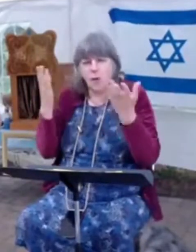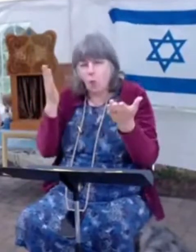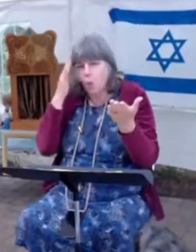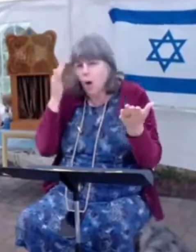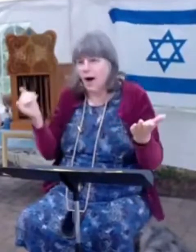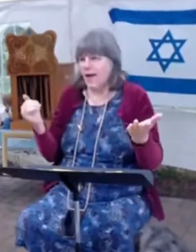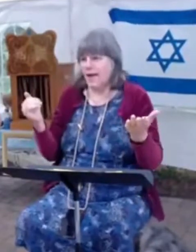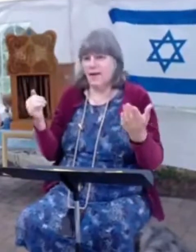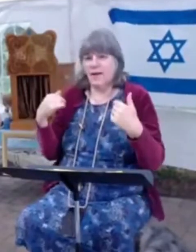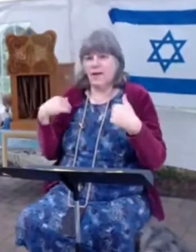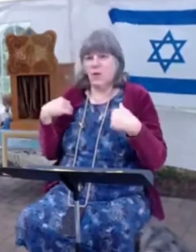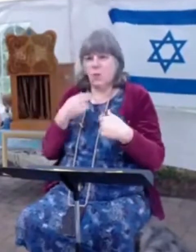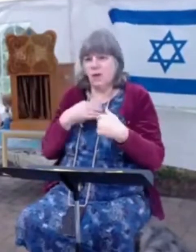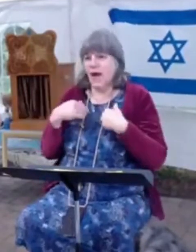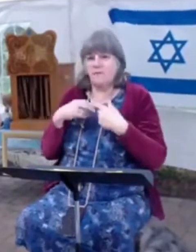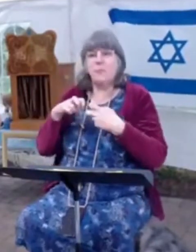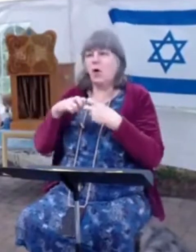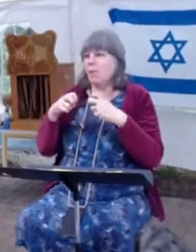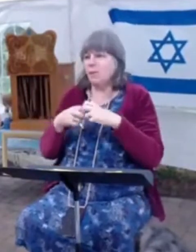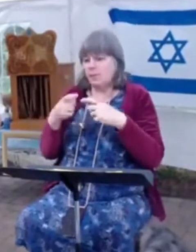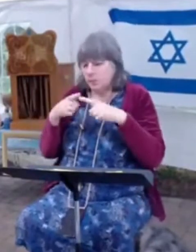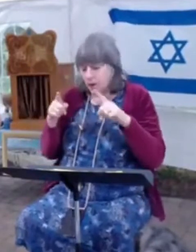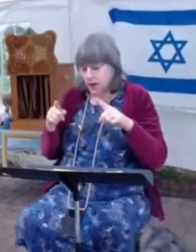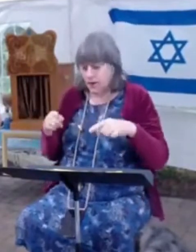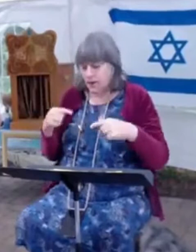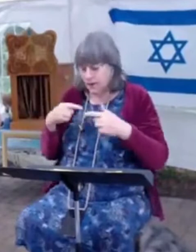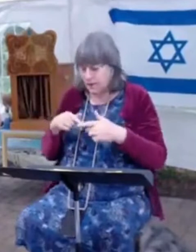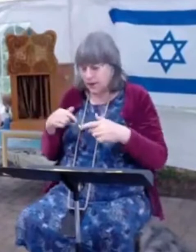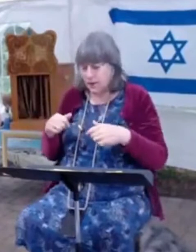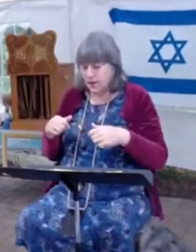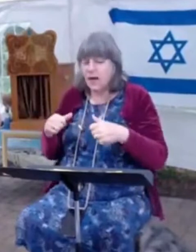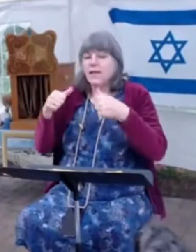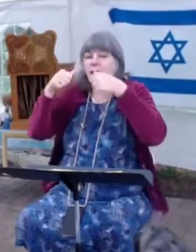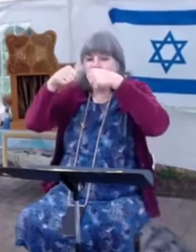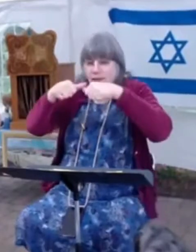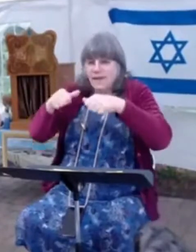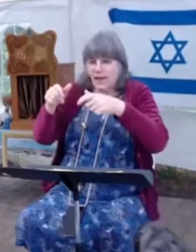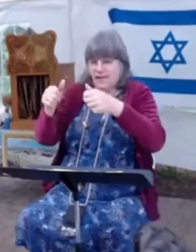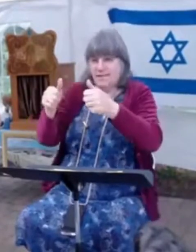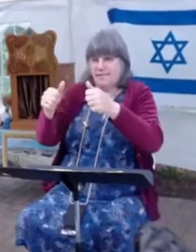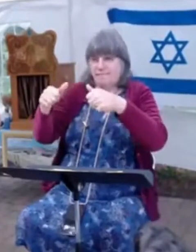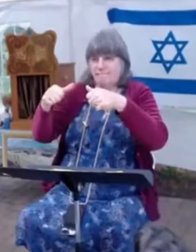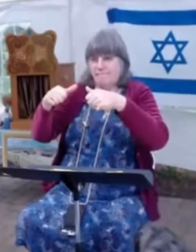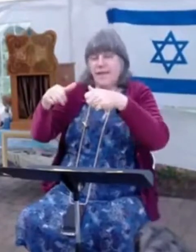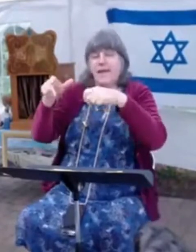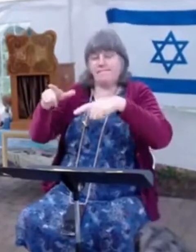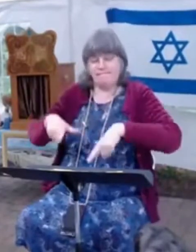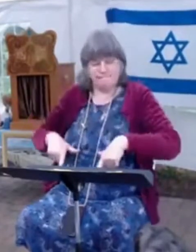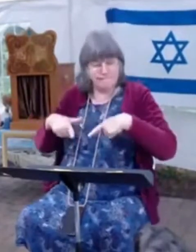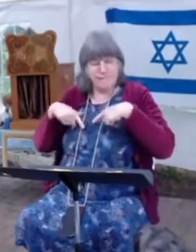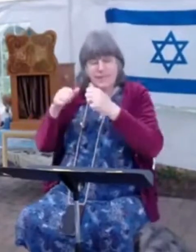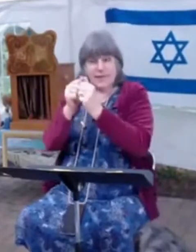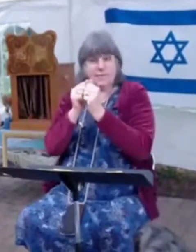What? Look at that. They inhabited the same country. They were united. Without